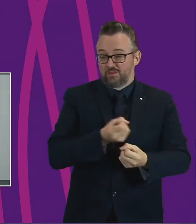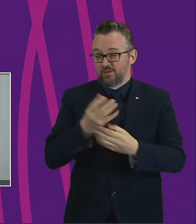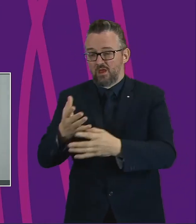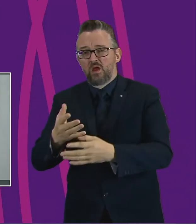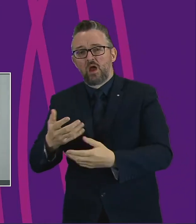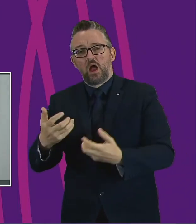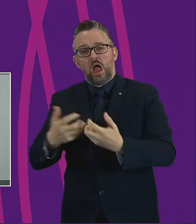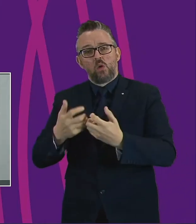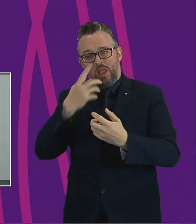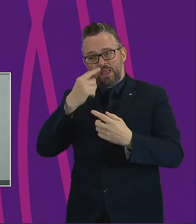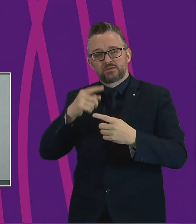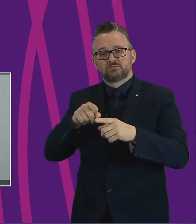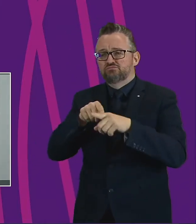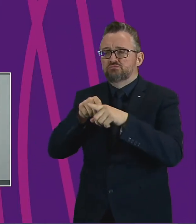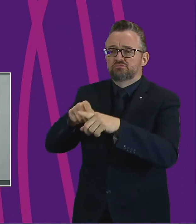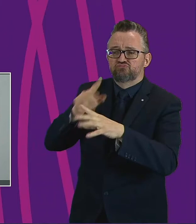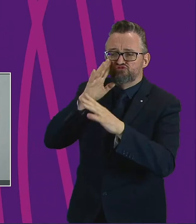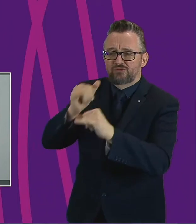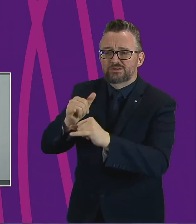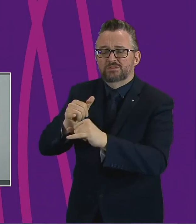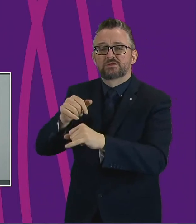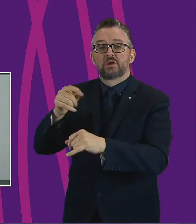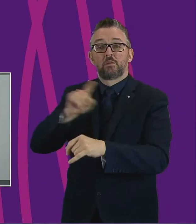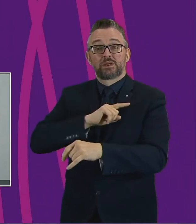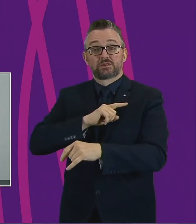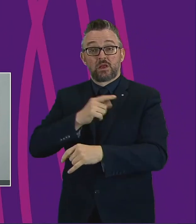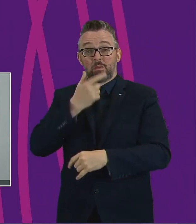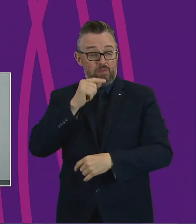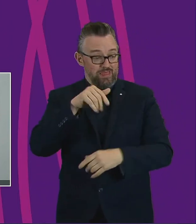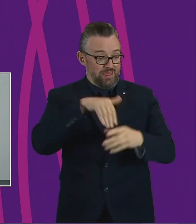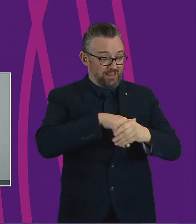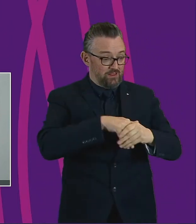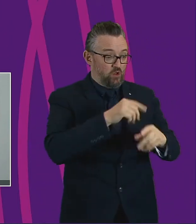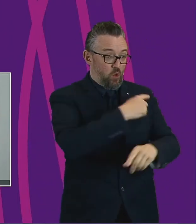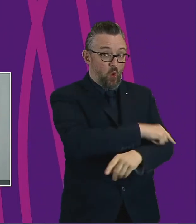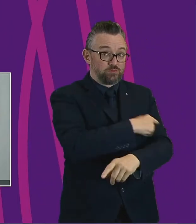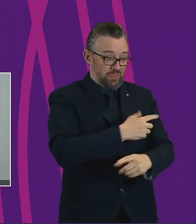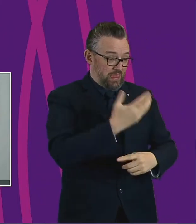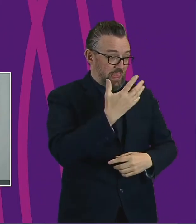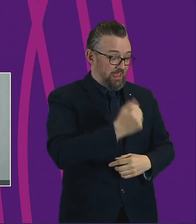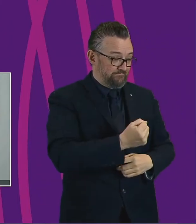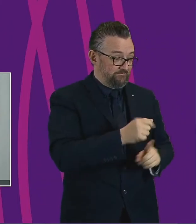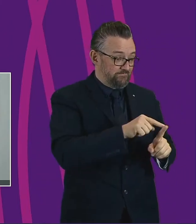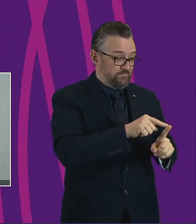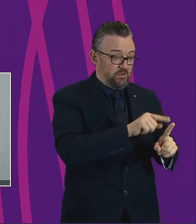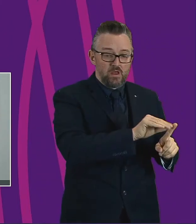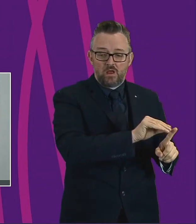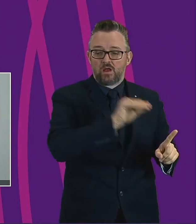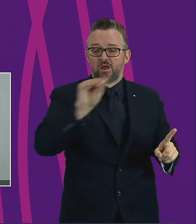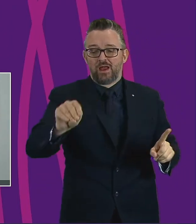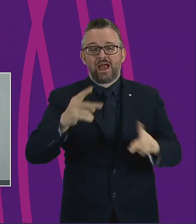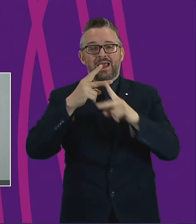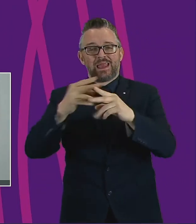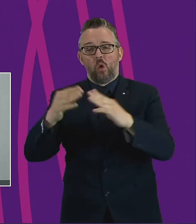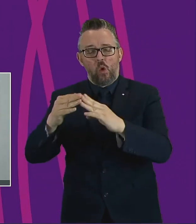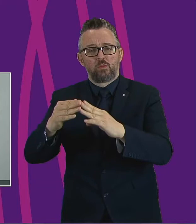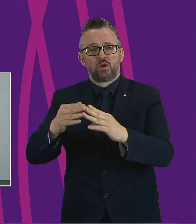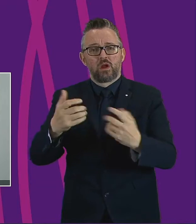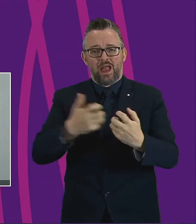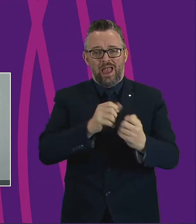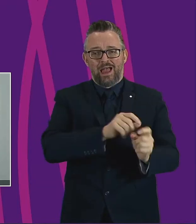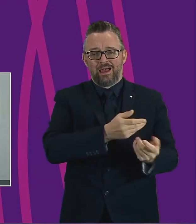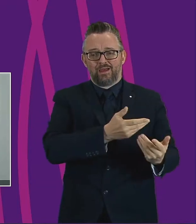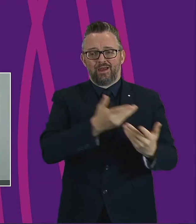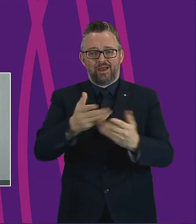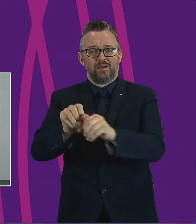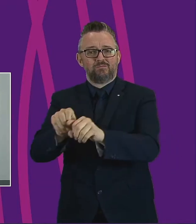care home residents who were in any of these hospitals where COVID outbreaks occurred, so that action could and can